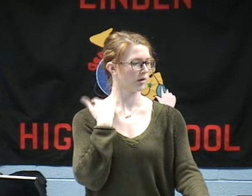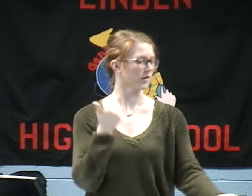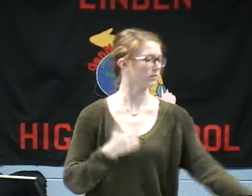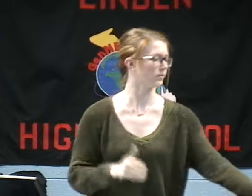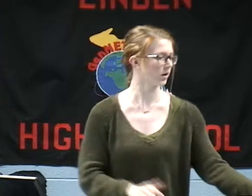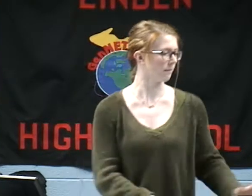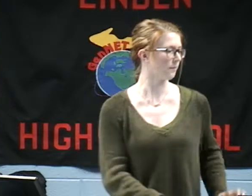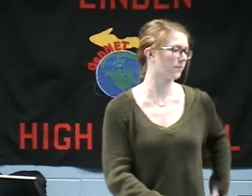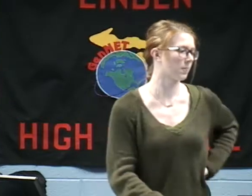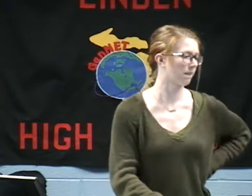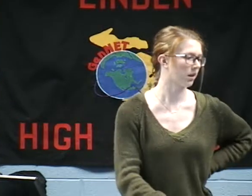Okay.